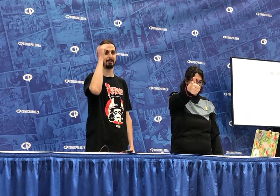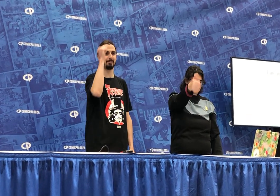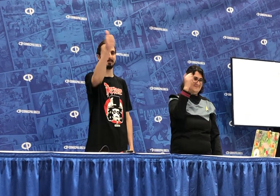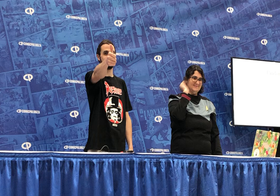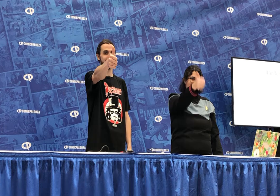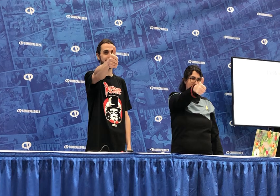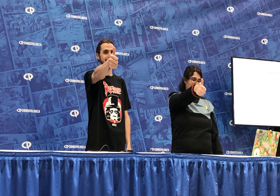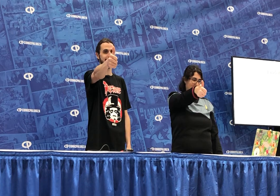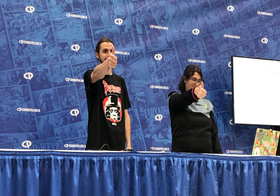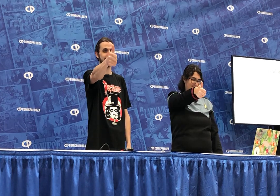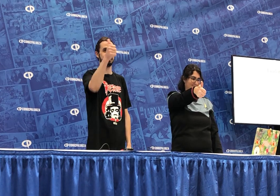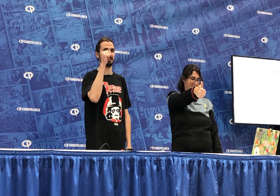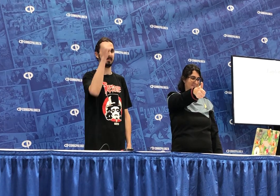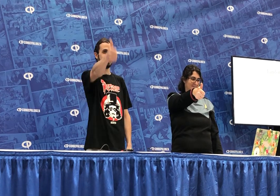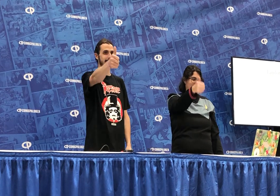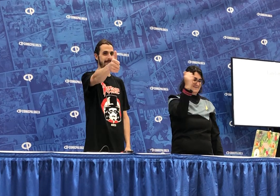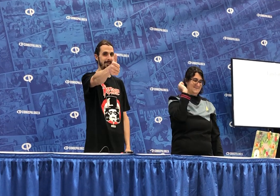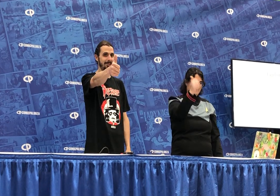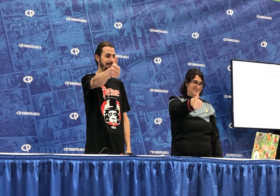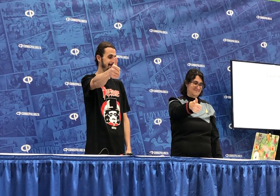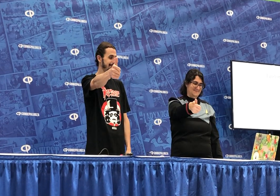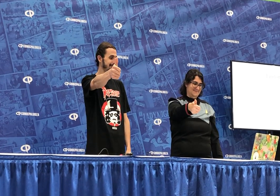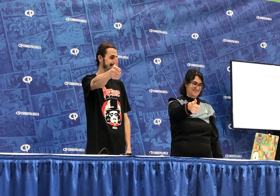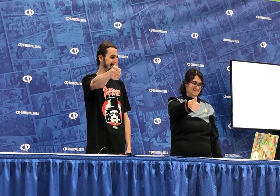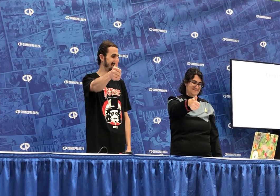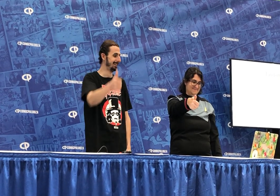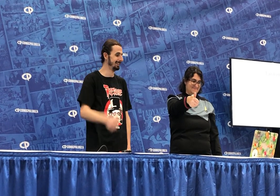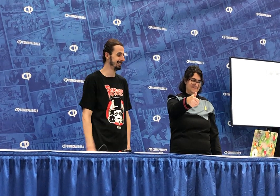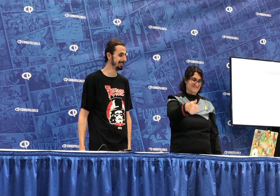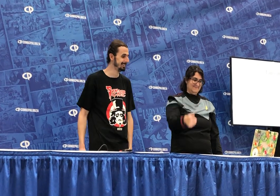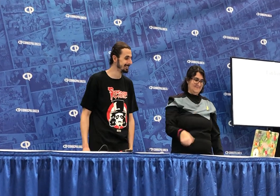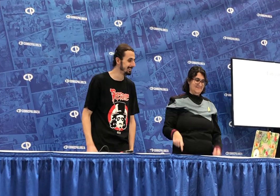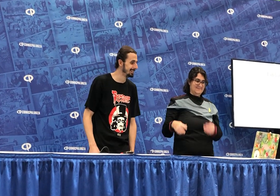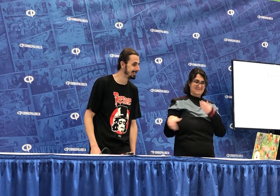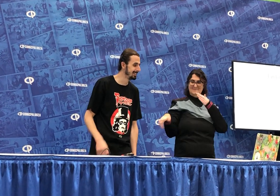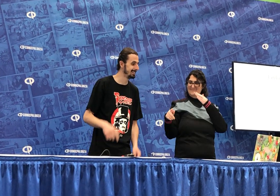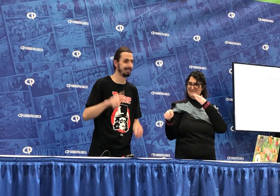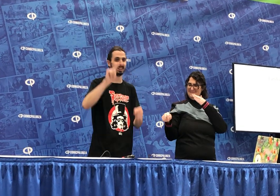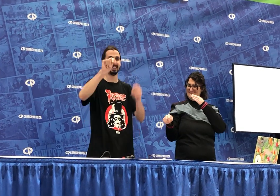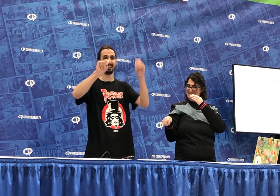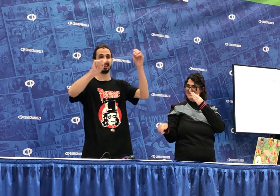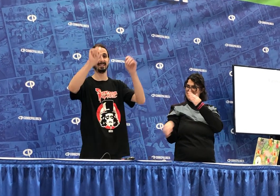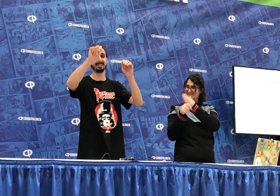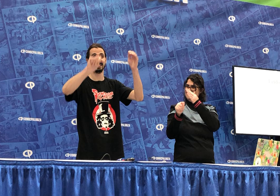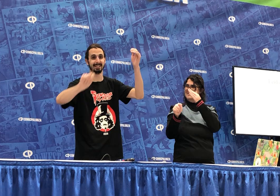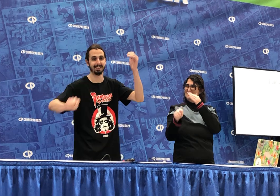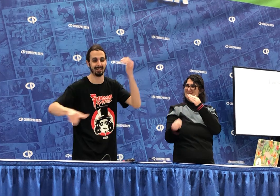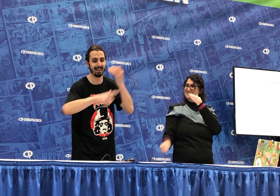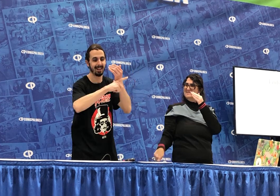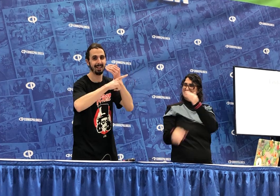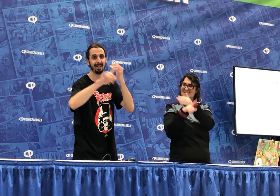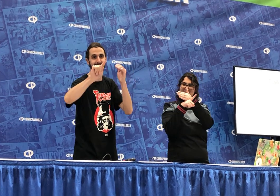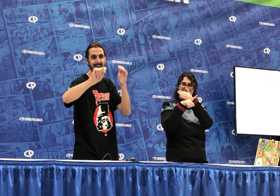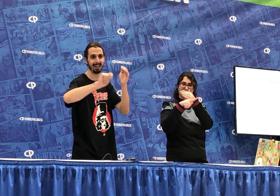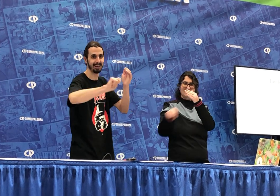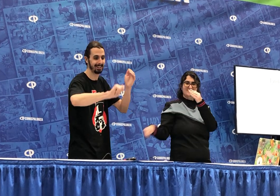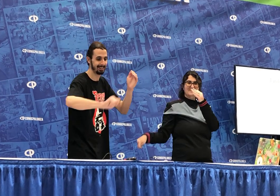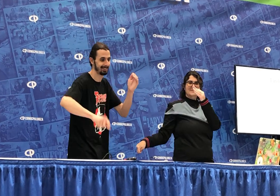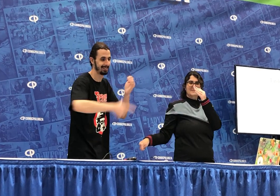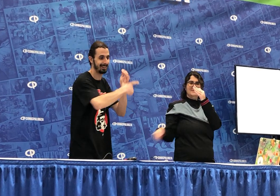Fallout, you do the symbol that they use of the cartoon character. You have Ted Lasso, like this. It's a